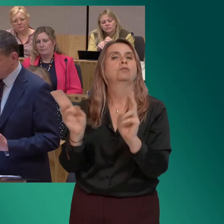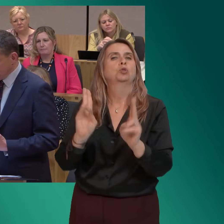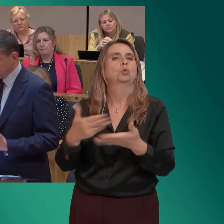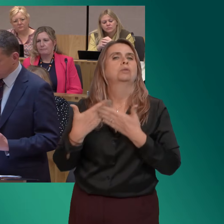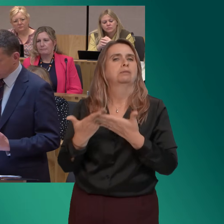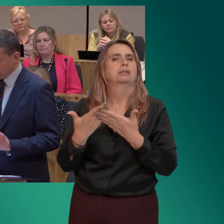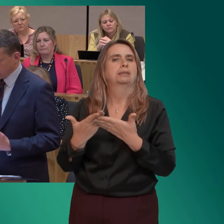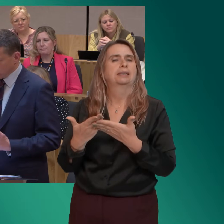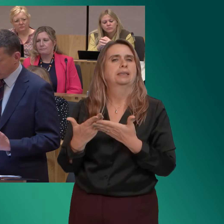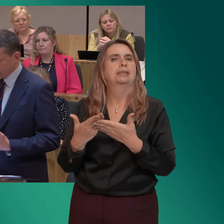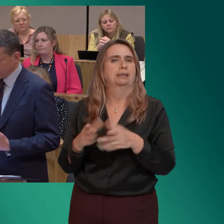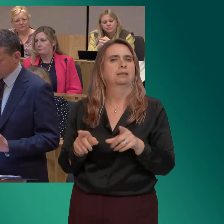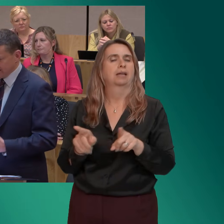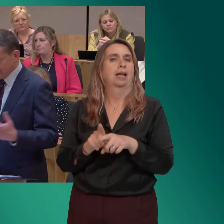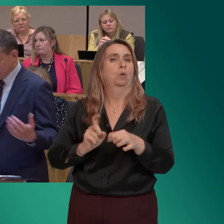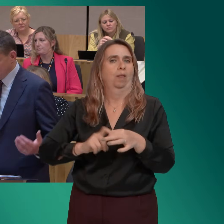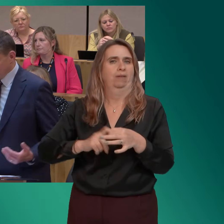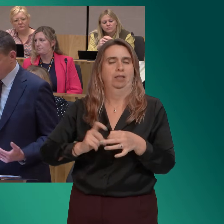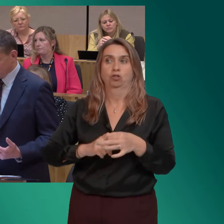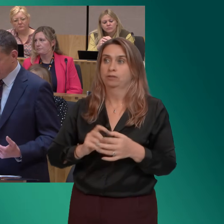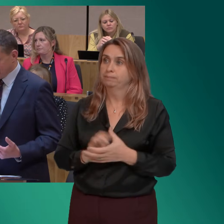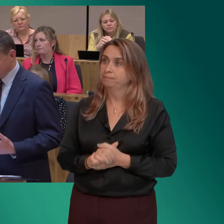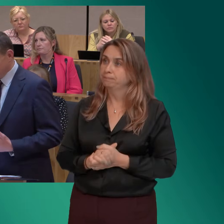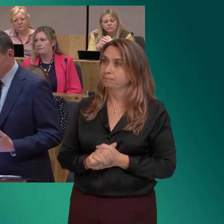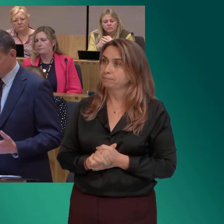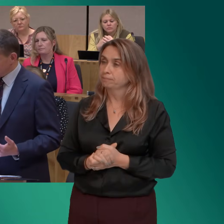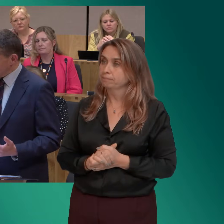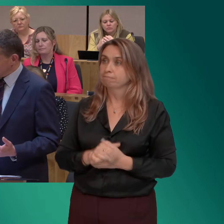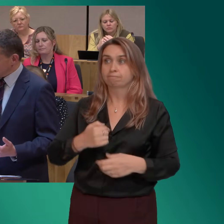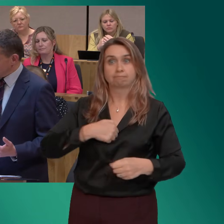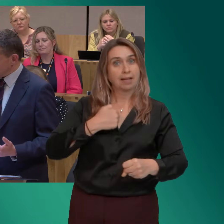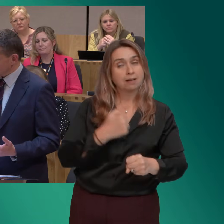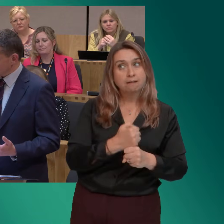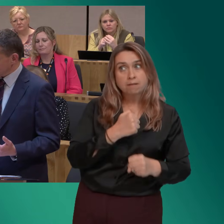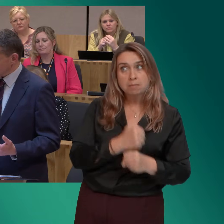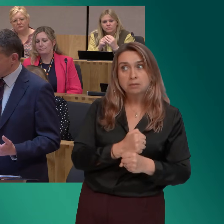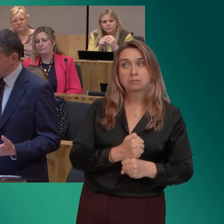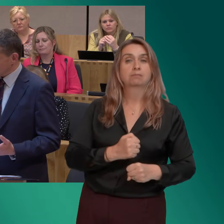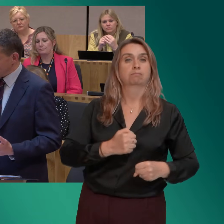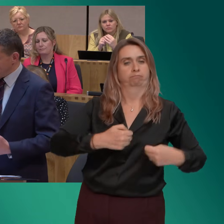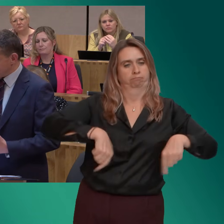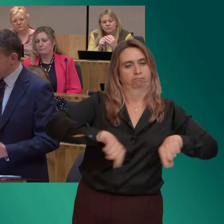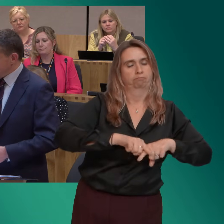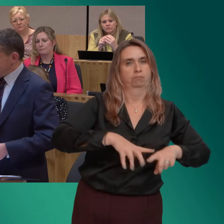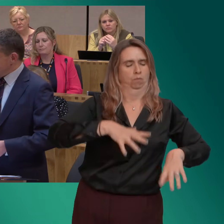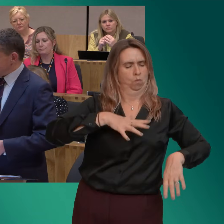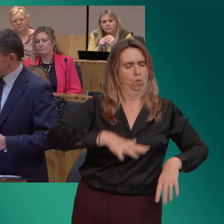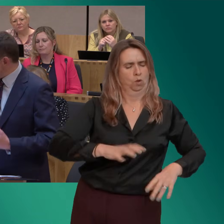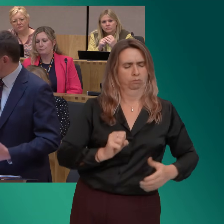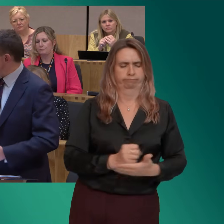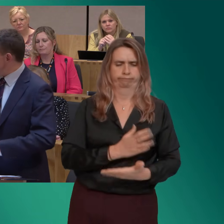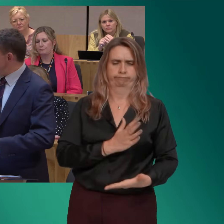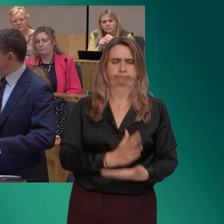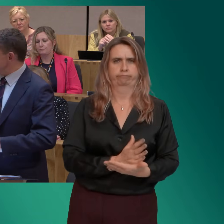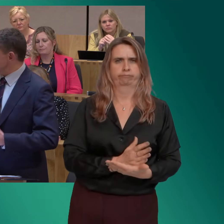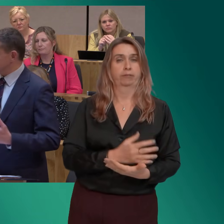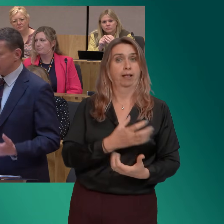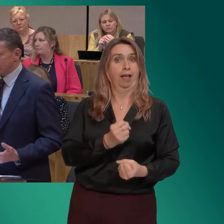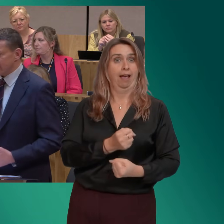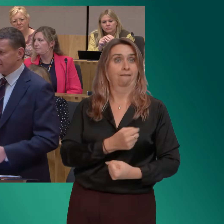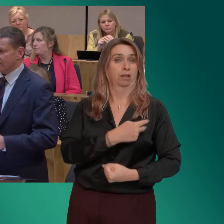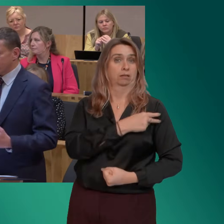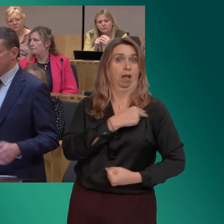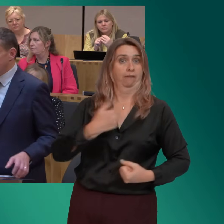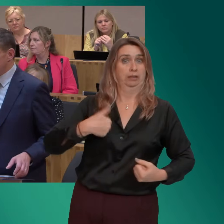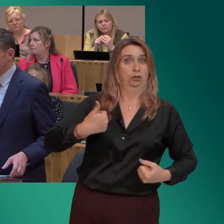study and qualification. What my government wants to do, of course, is to make sure that we have the staff needed to